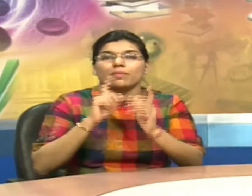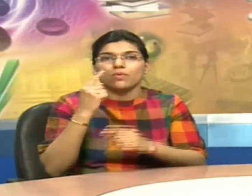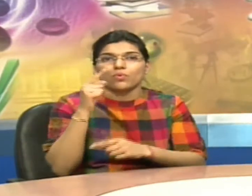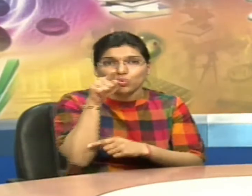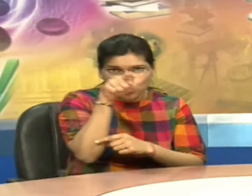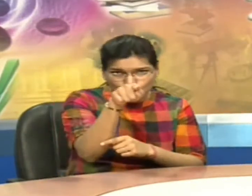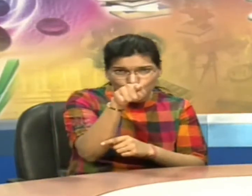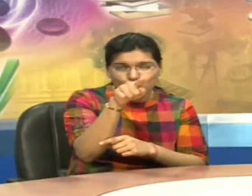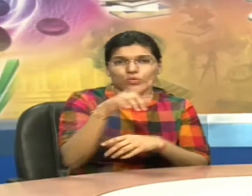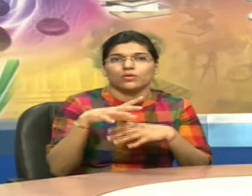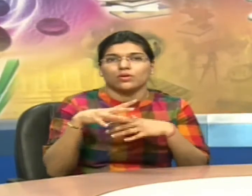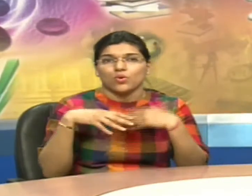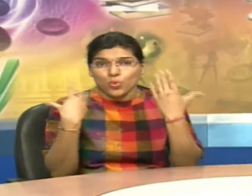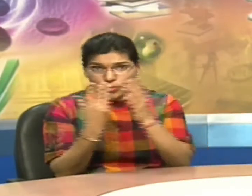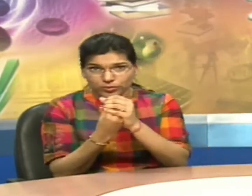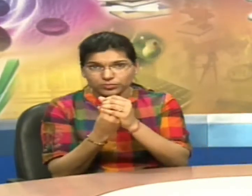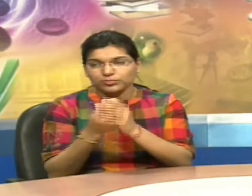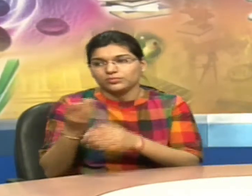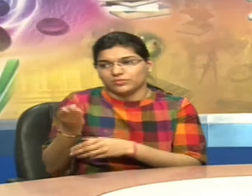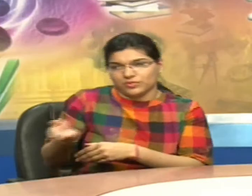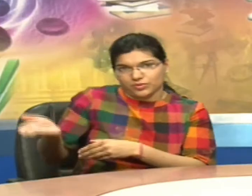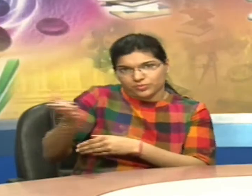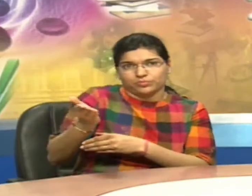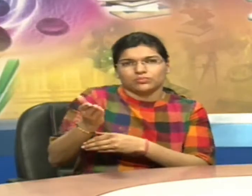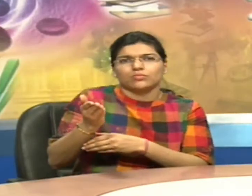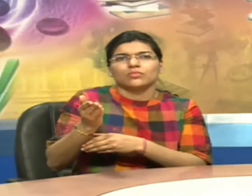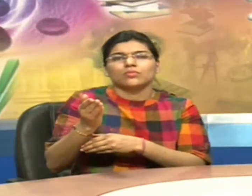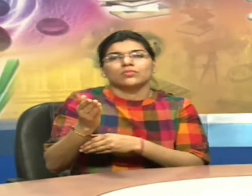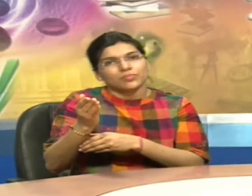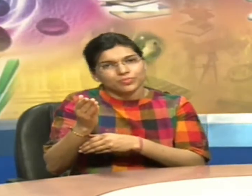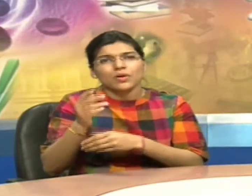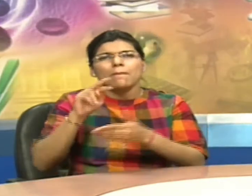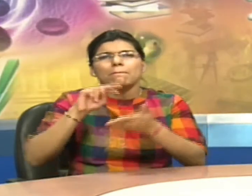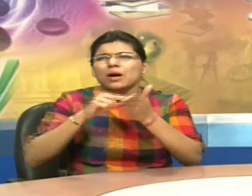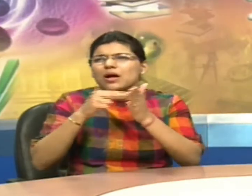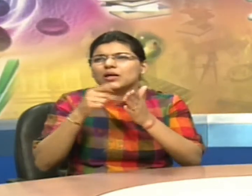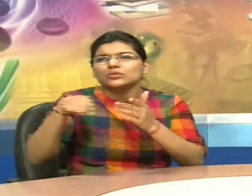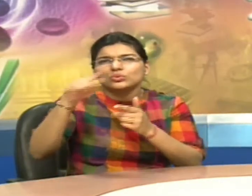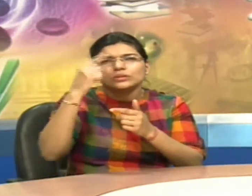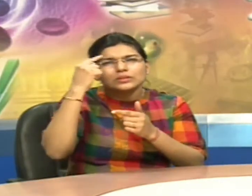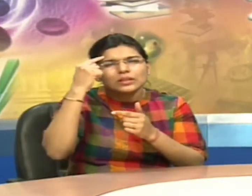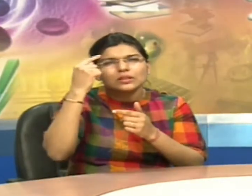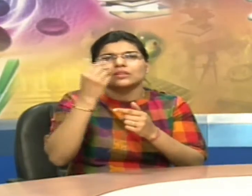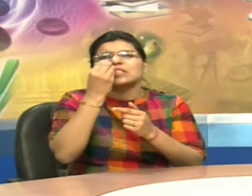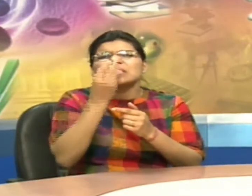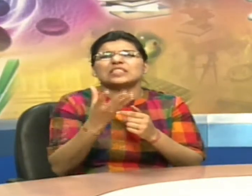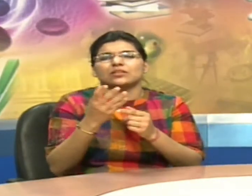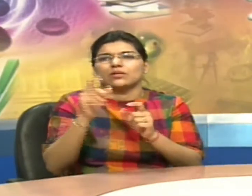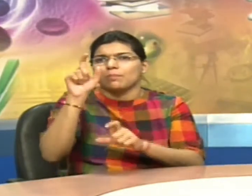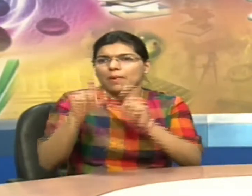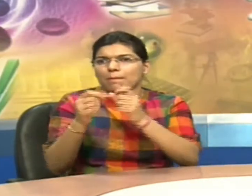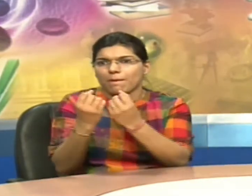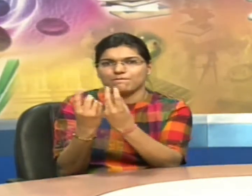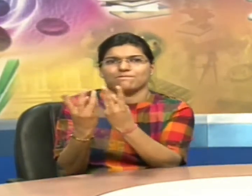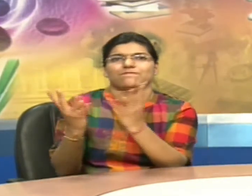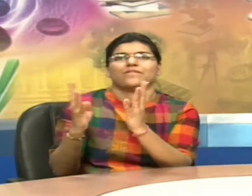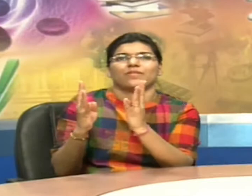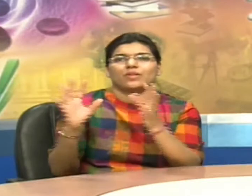Are is connected with you, we, they. It